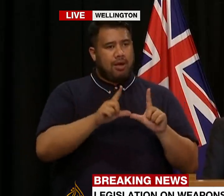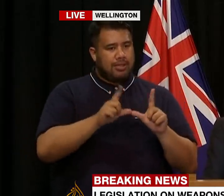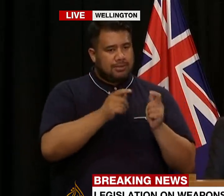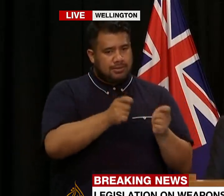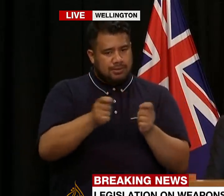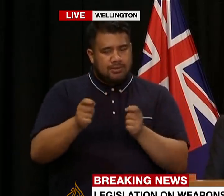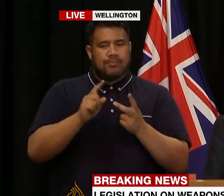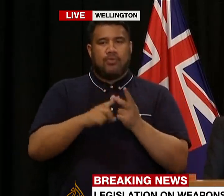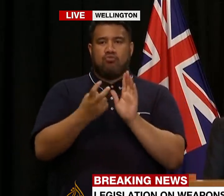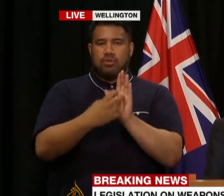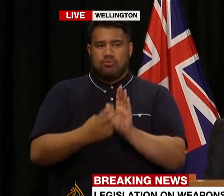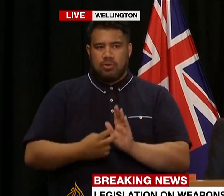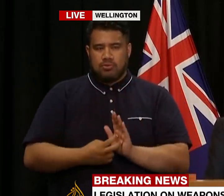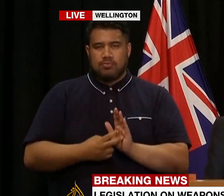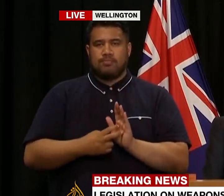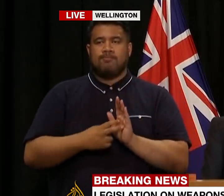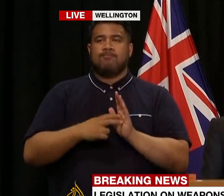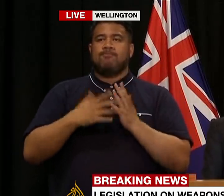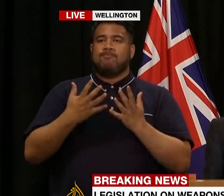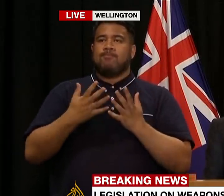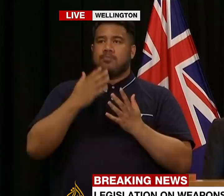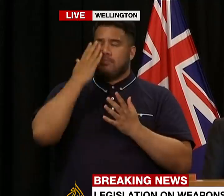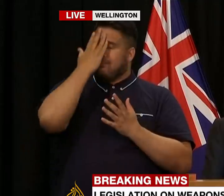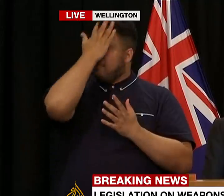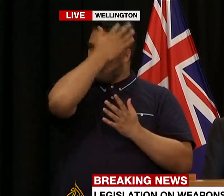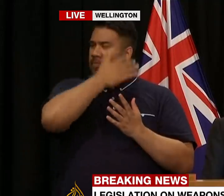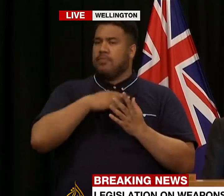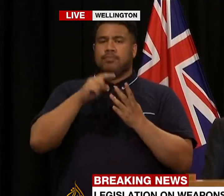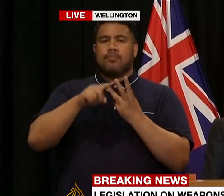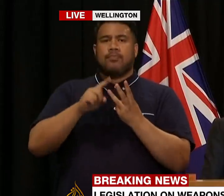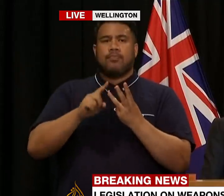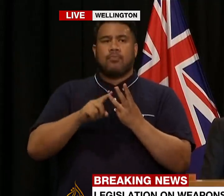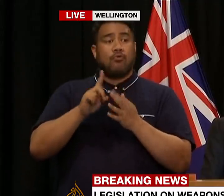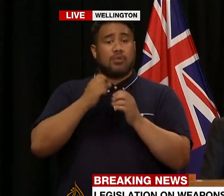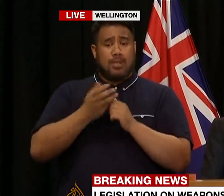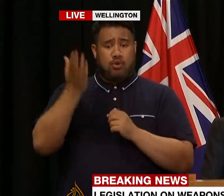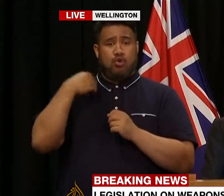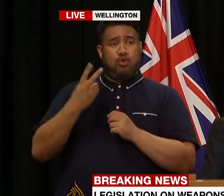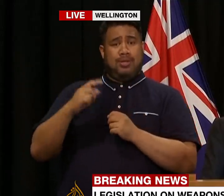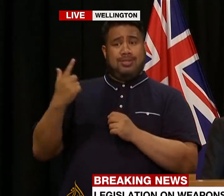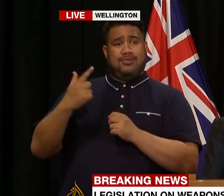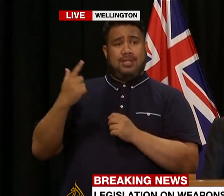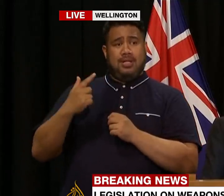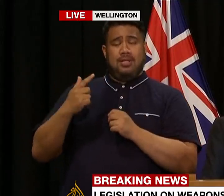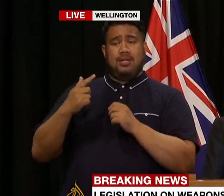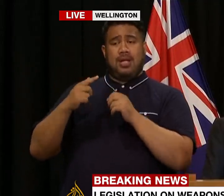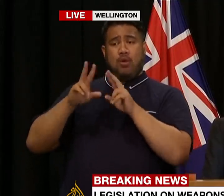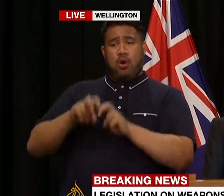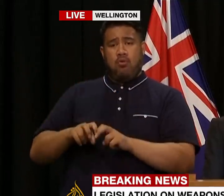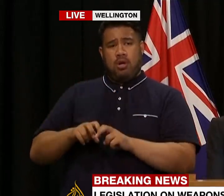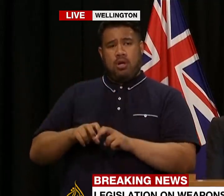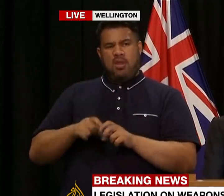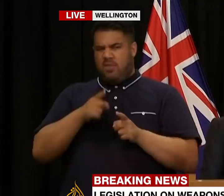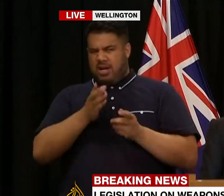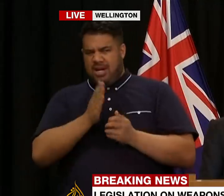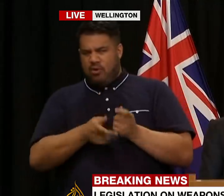licensing, registration, a number of issues that were brought up in, for instance, the 2017 inquiry. I don't believe that was one of them,